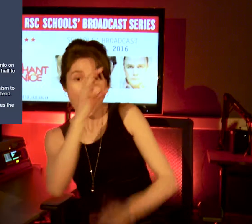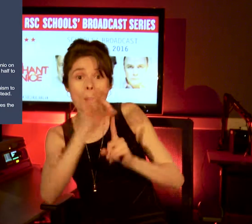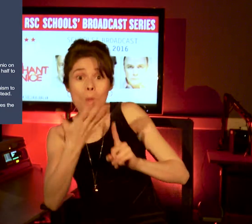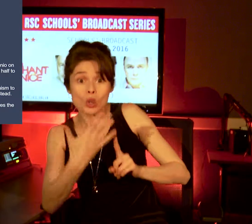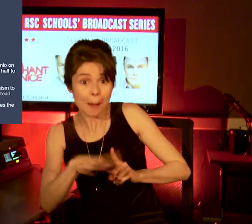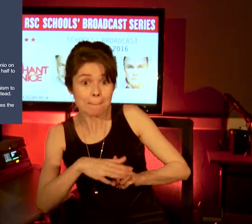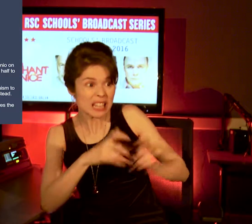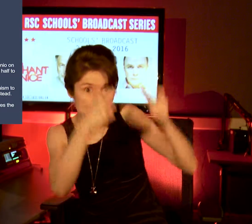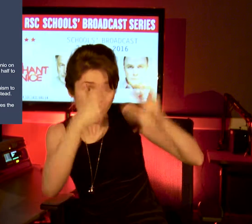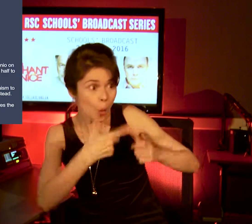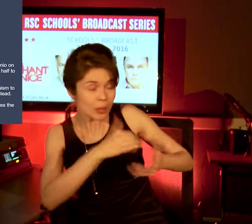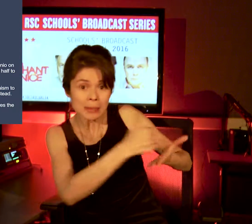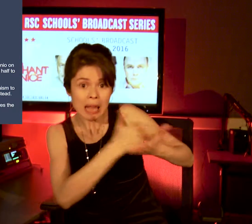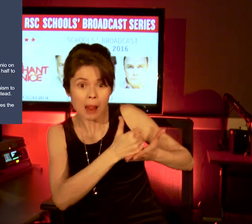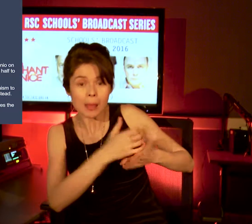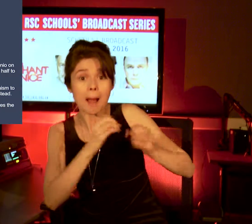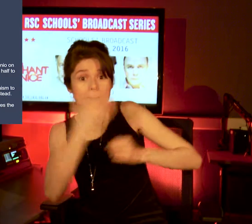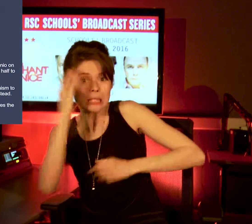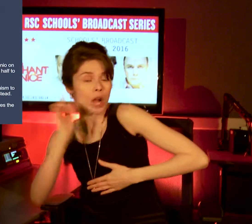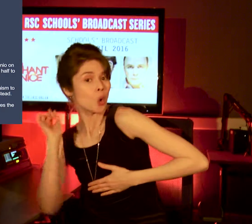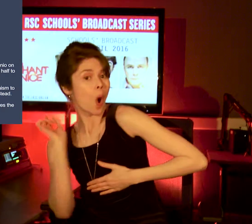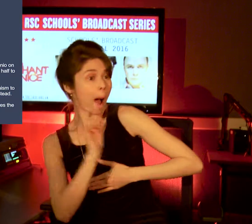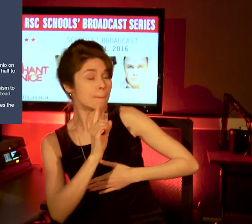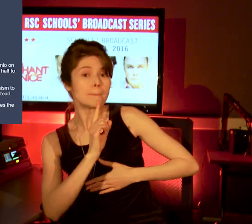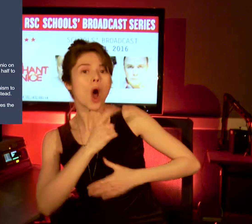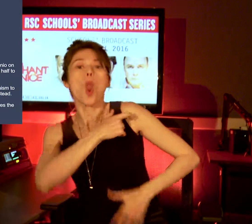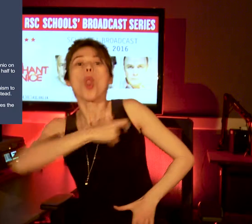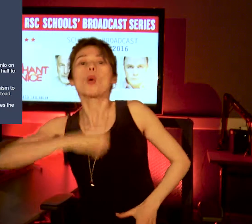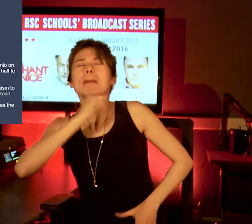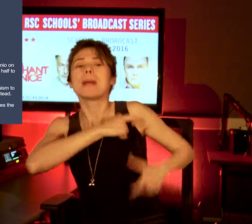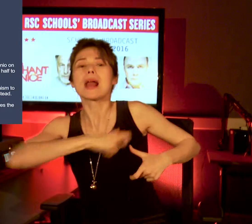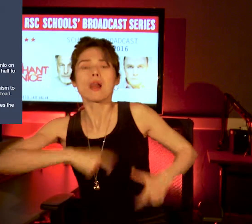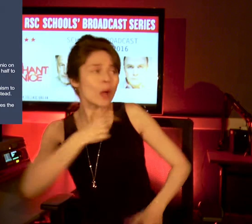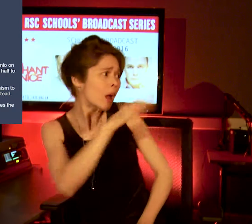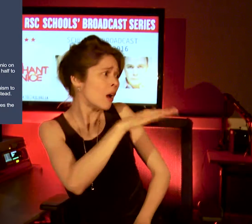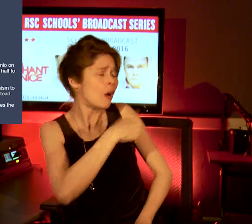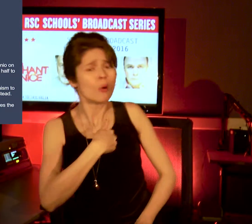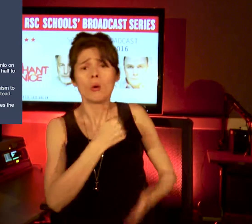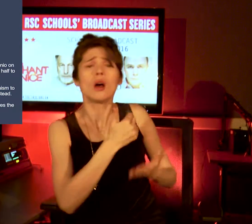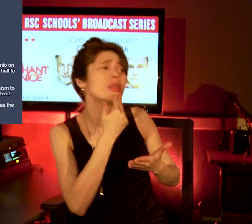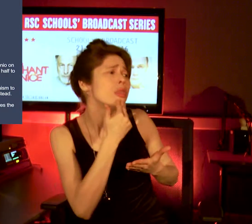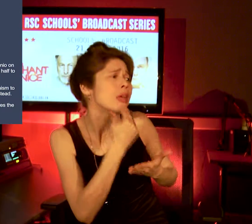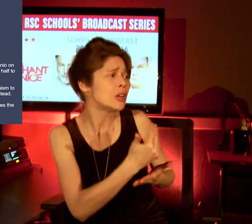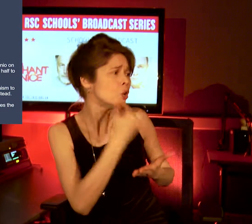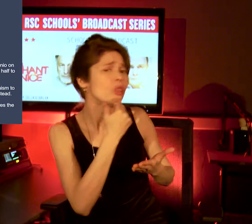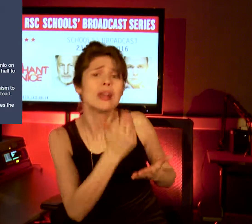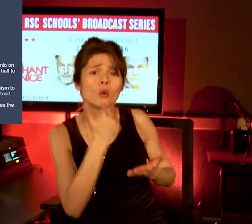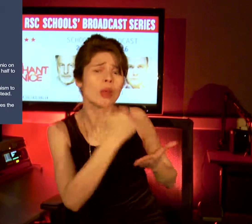Bassanio is so grateful to Balthazar, the young male lawyer, for